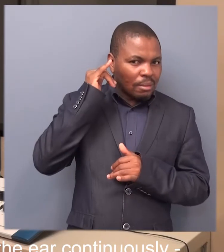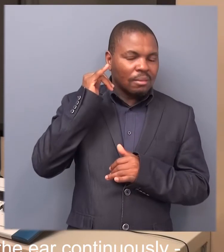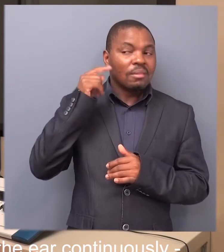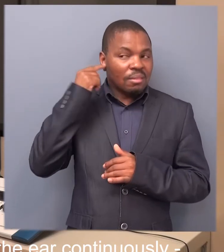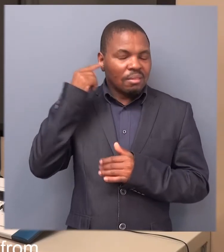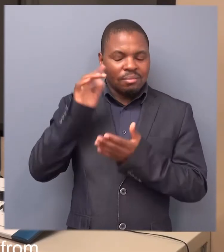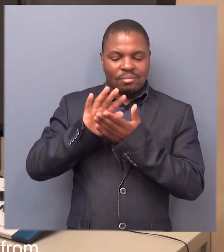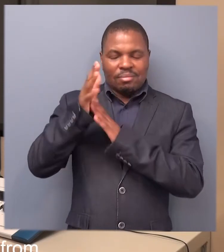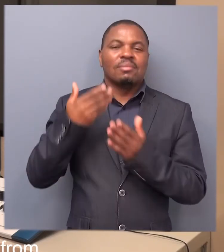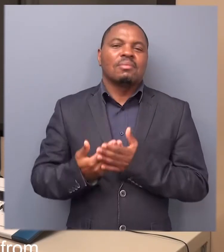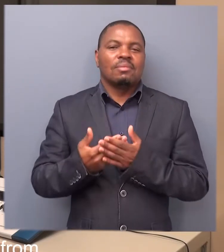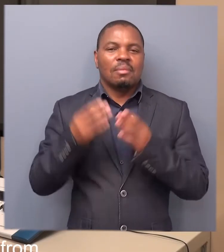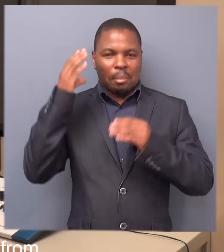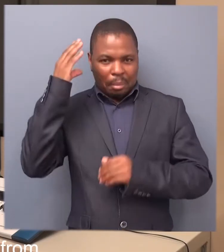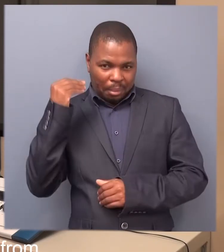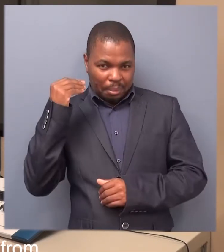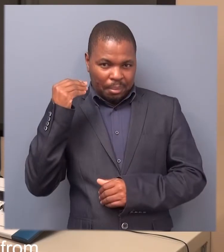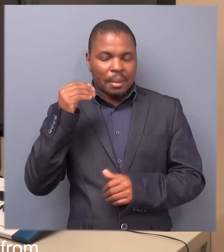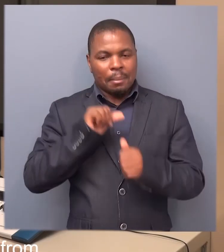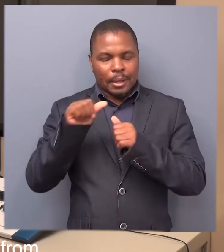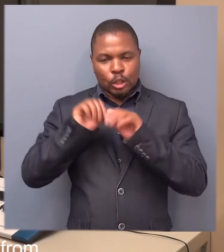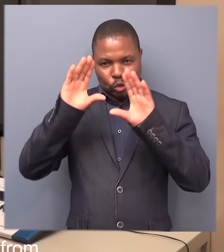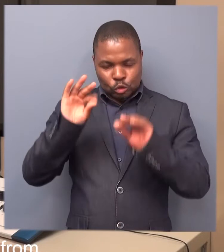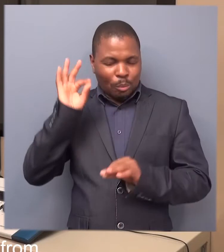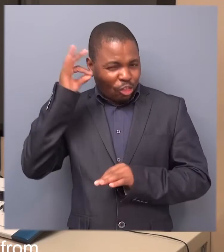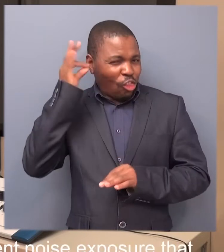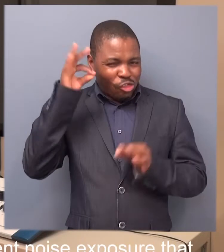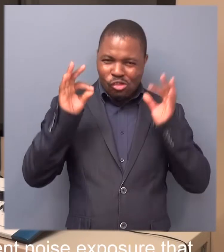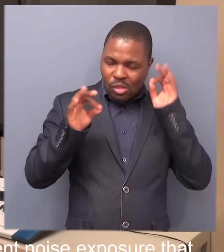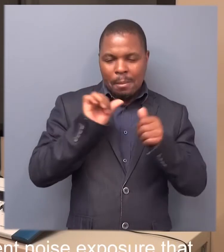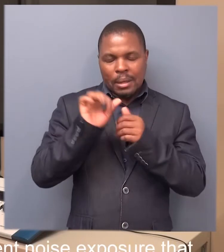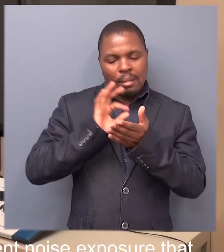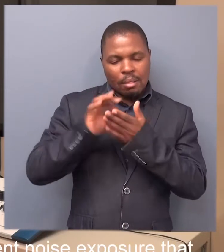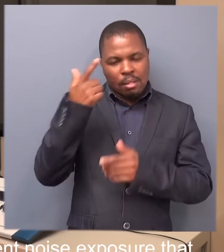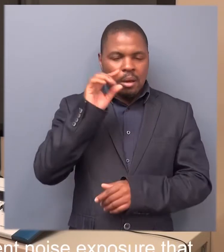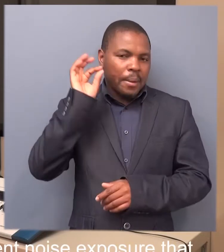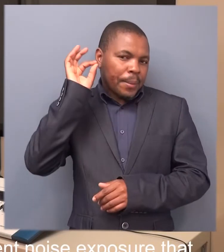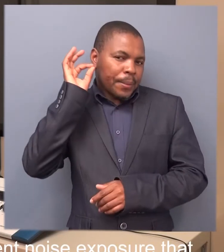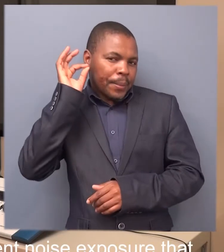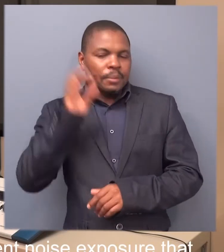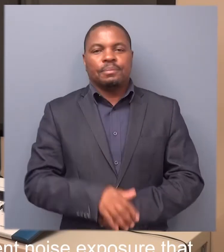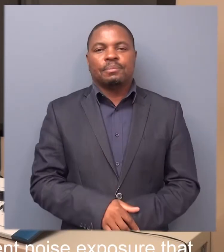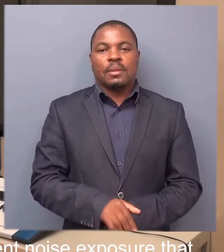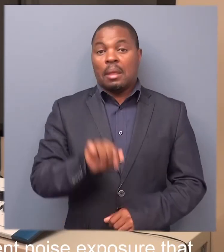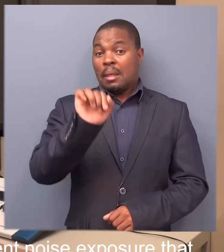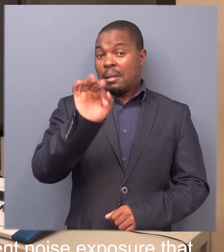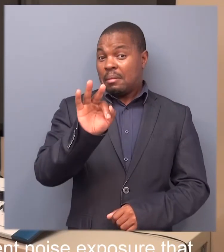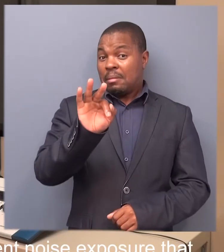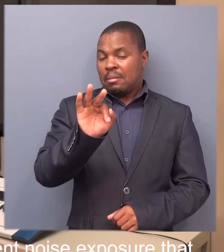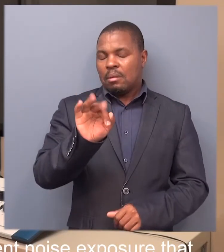can damage the ear and cause a hearing loss, so we can stop doing things like that, just wipe the ear out. If we